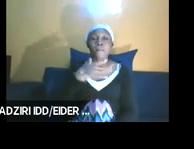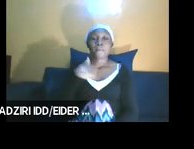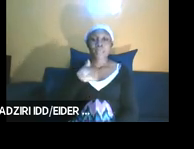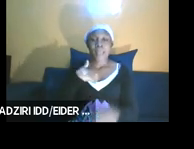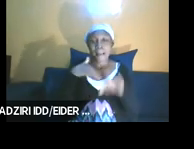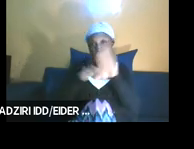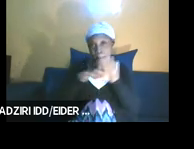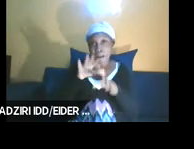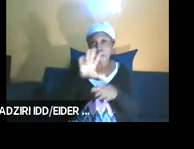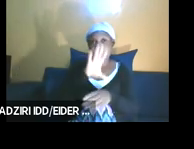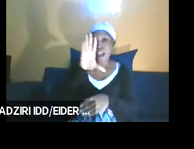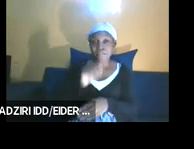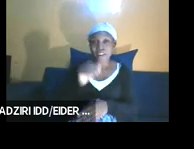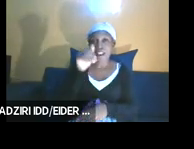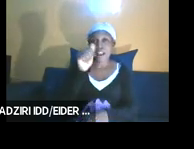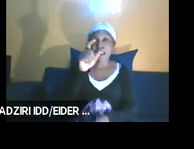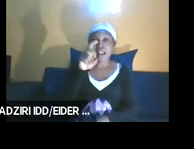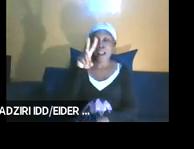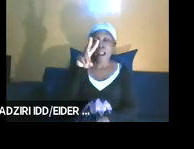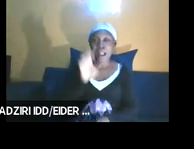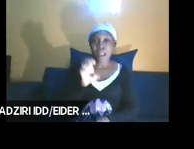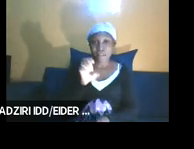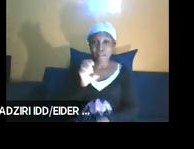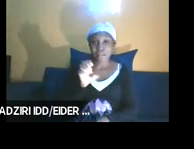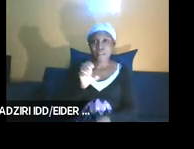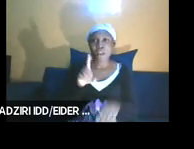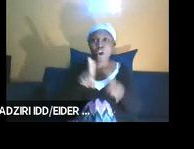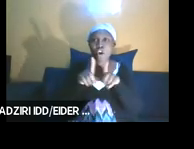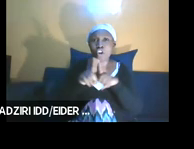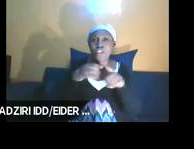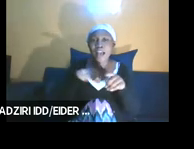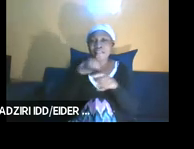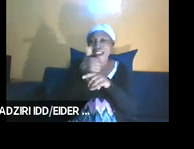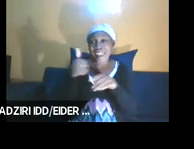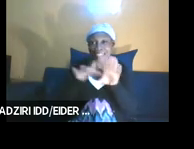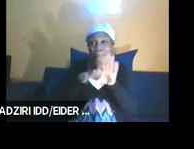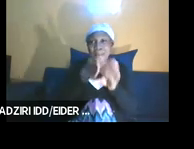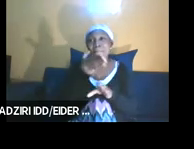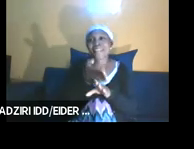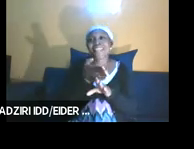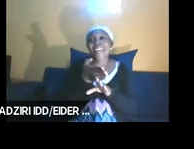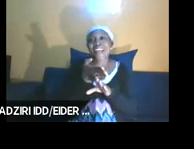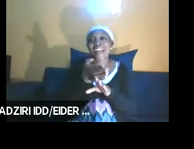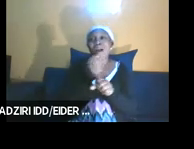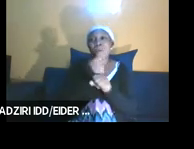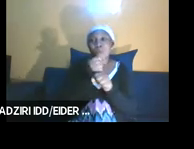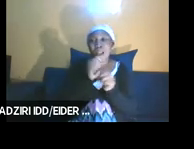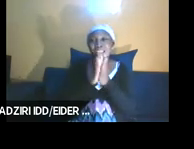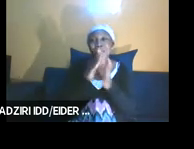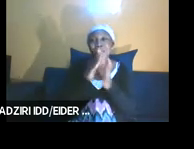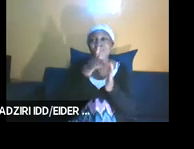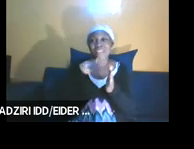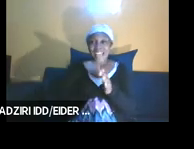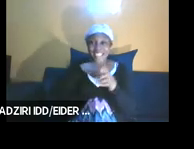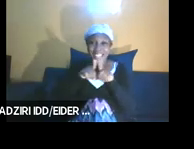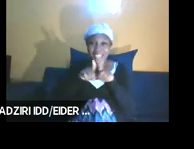also have Nabil here. Maybe Nabil can also say a few words. He's working with ORCID ID, as you might know. So